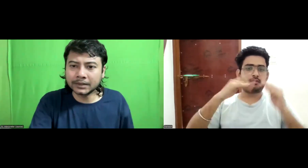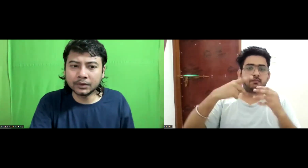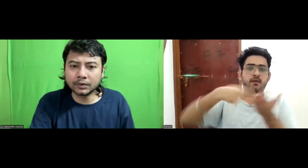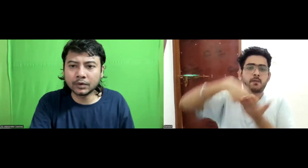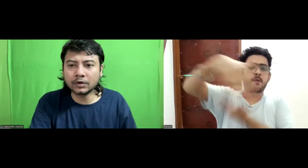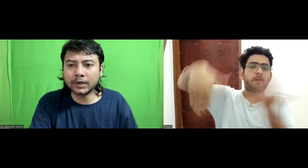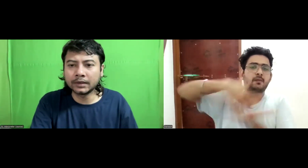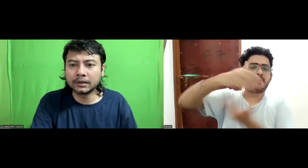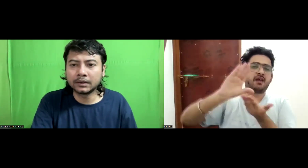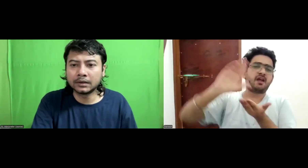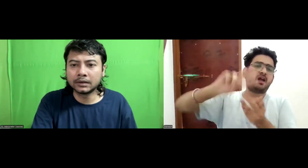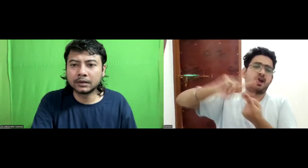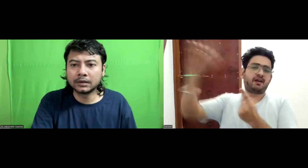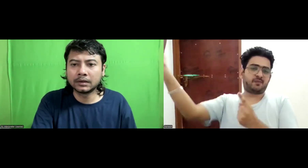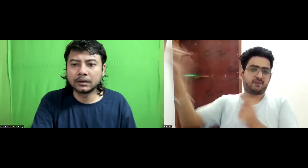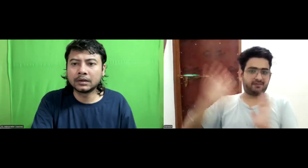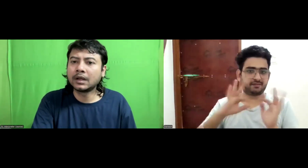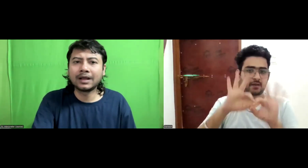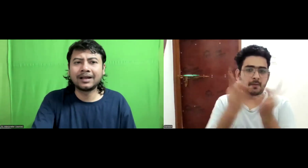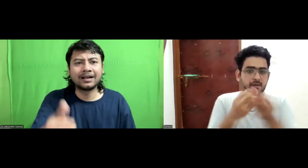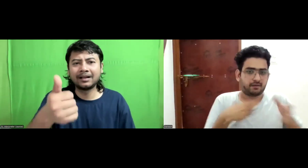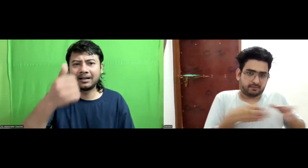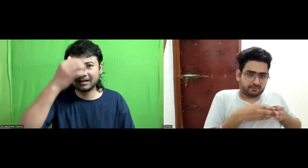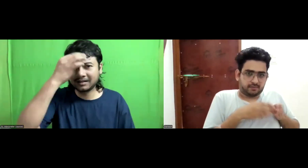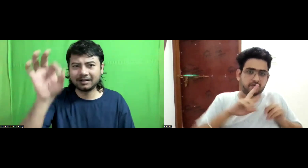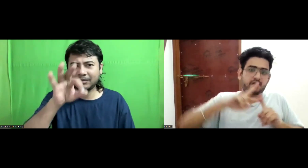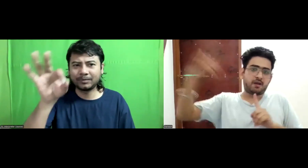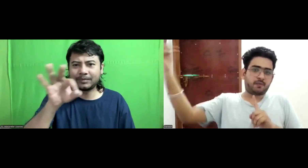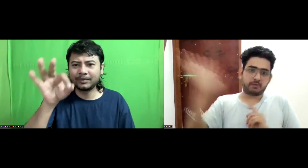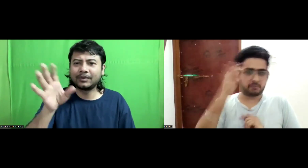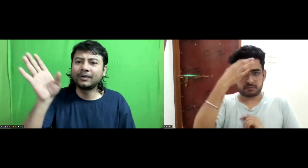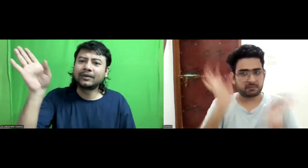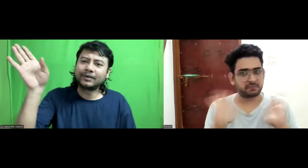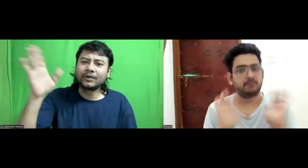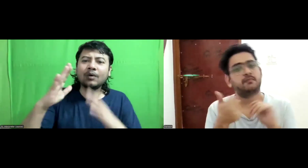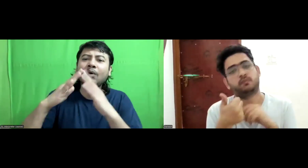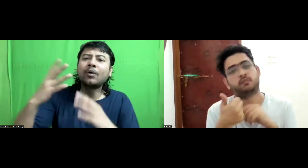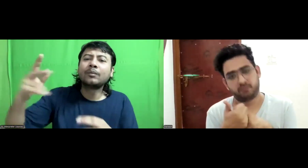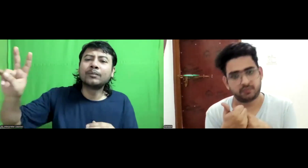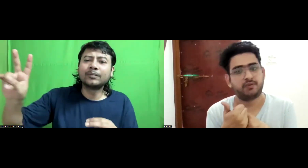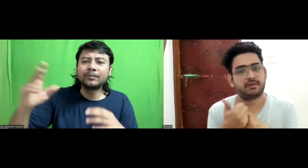No, Mataji, no, not together. Oh, then no problem. Then no problem.